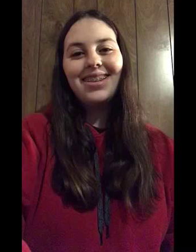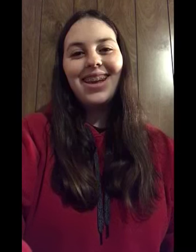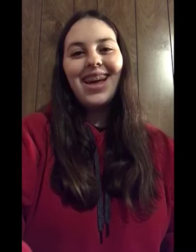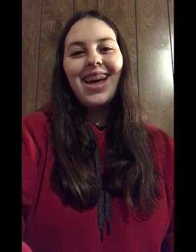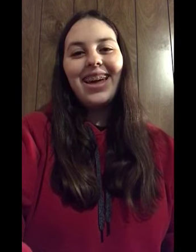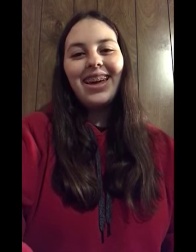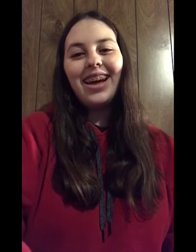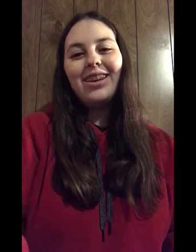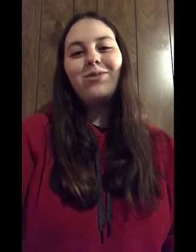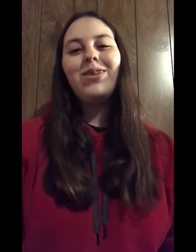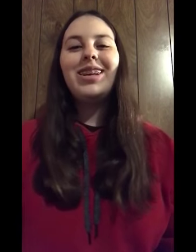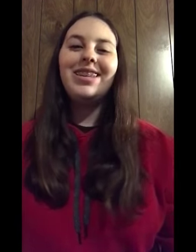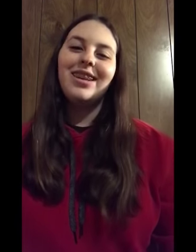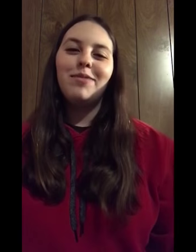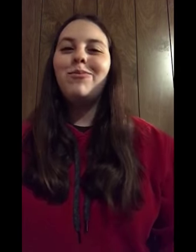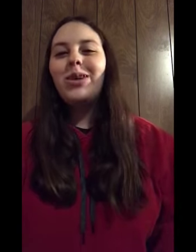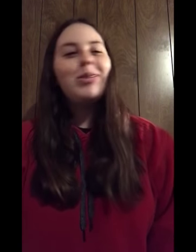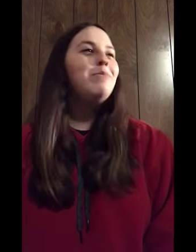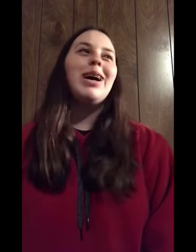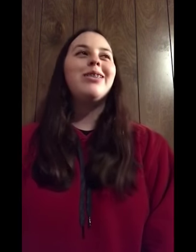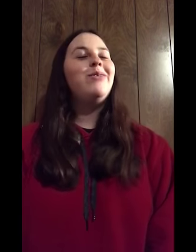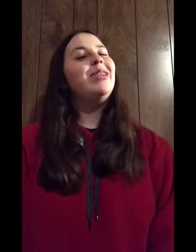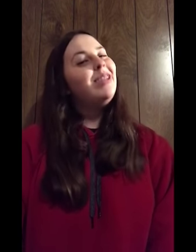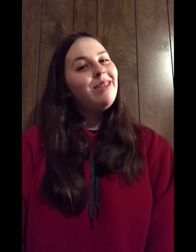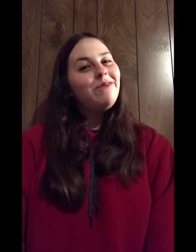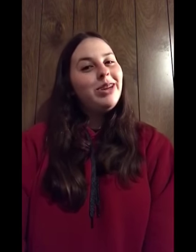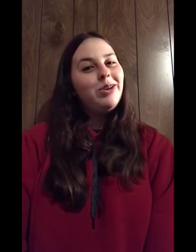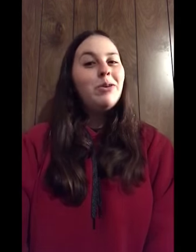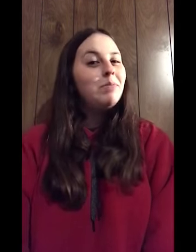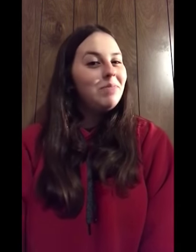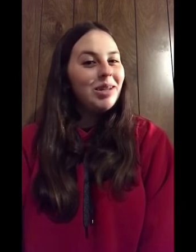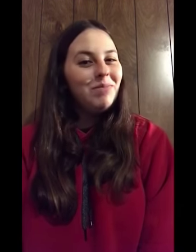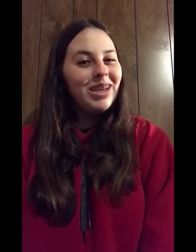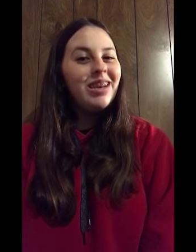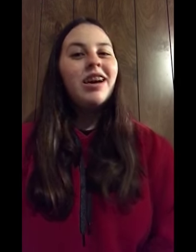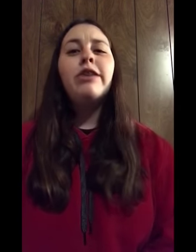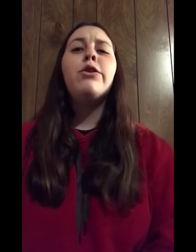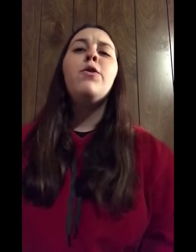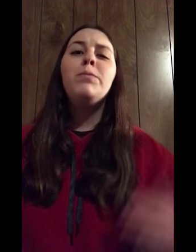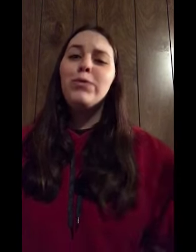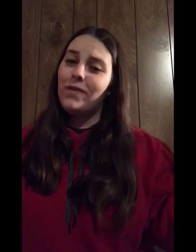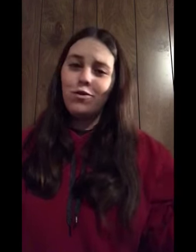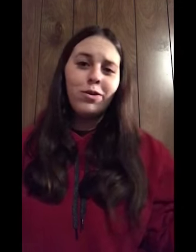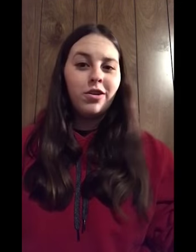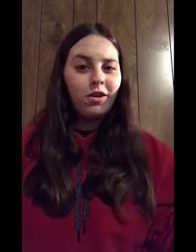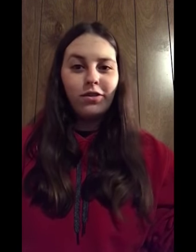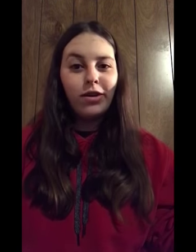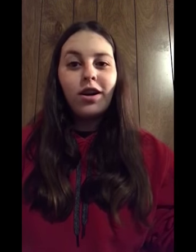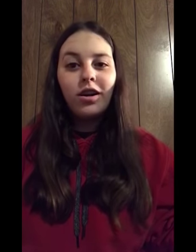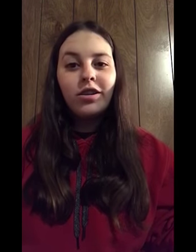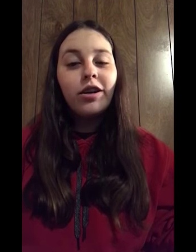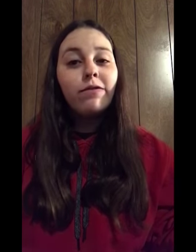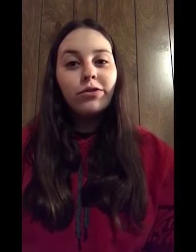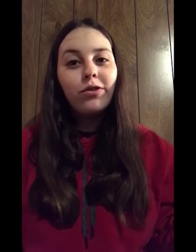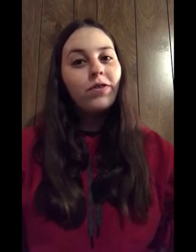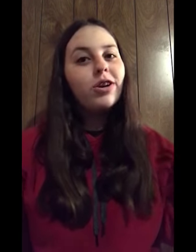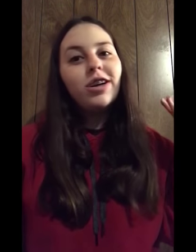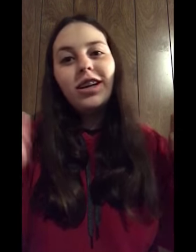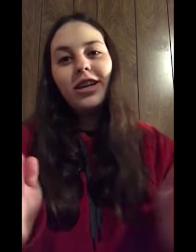Hey guys, what is up? Welcome back to another video by me. I hope you've enjoyed all of our content so far and